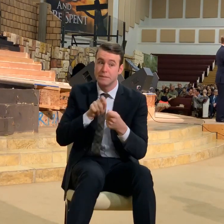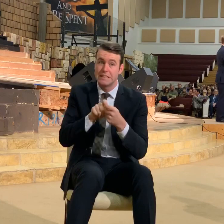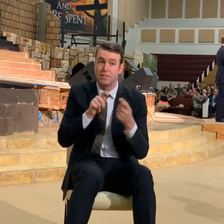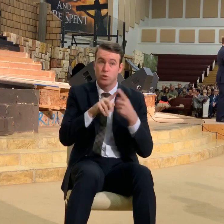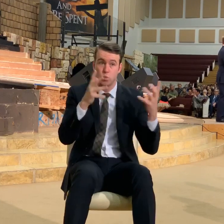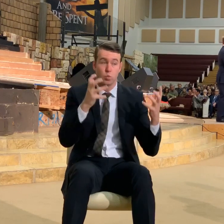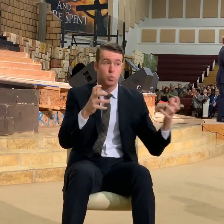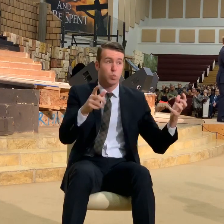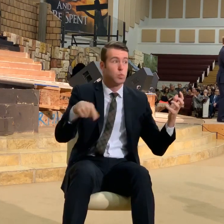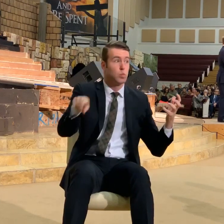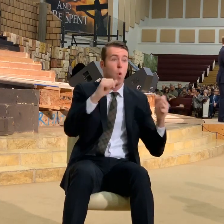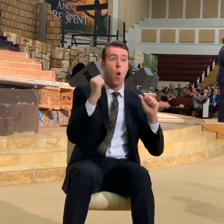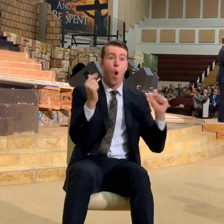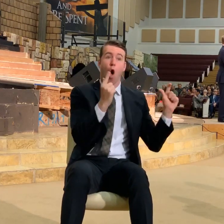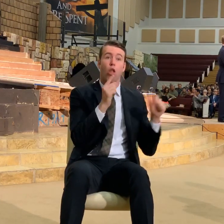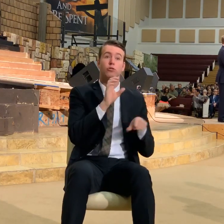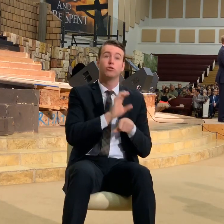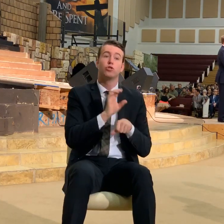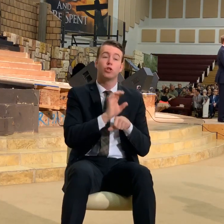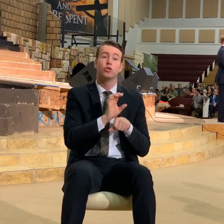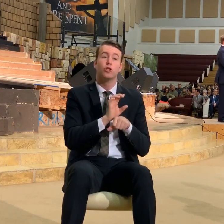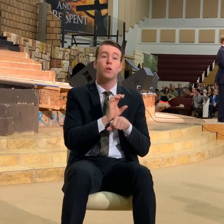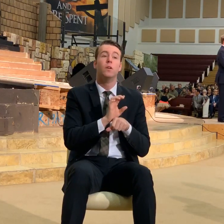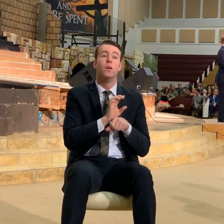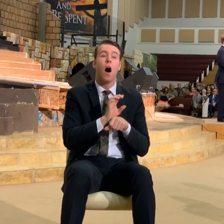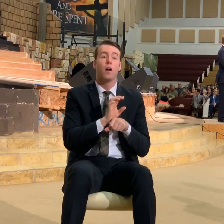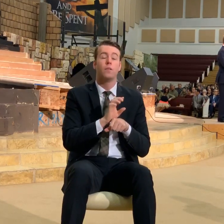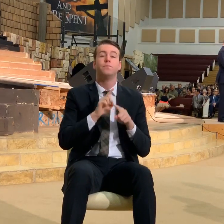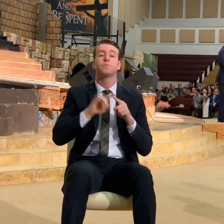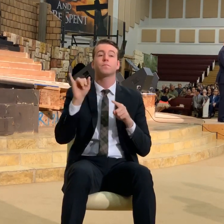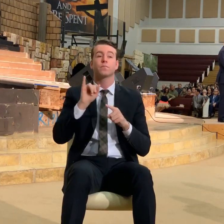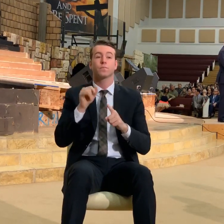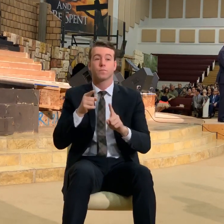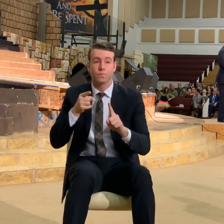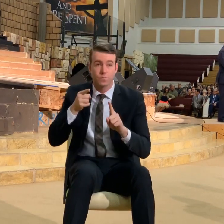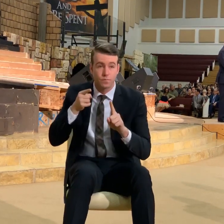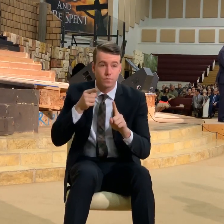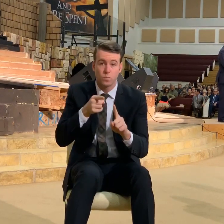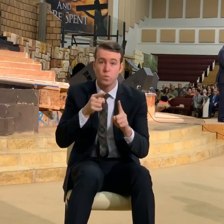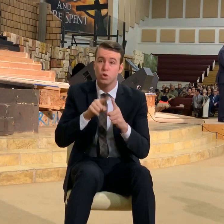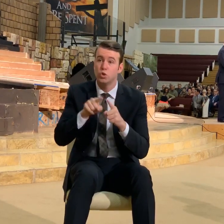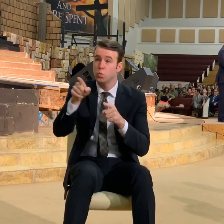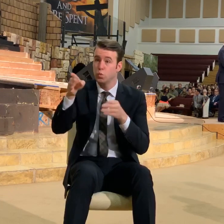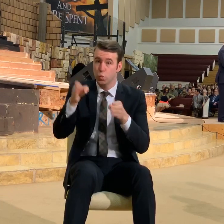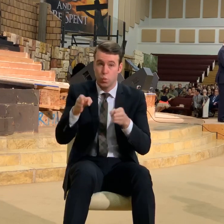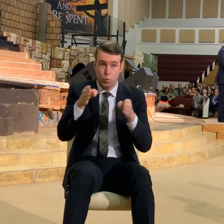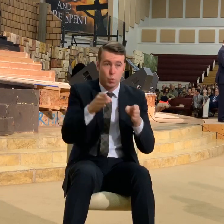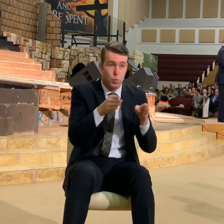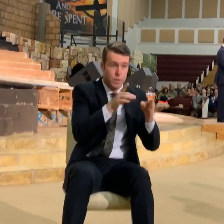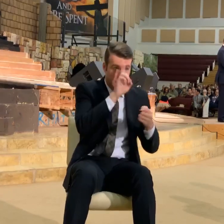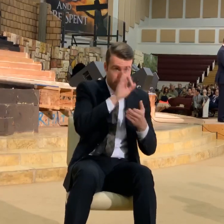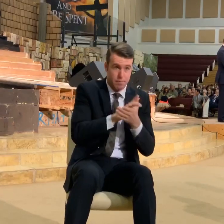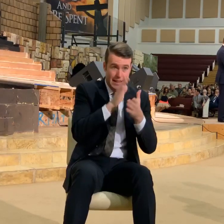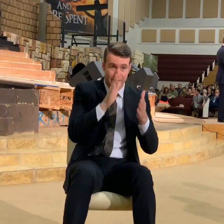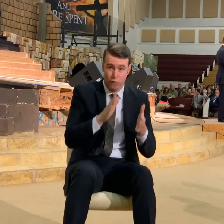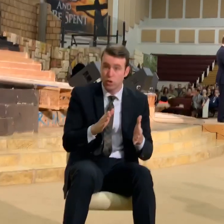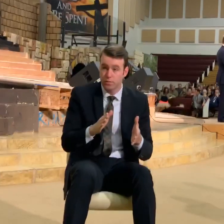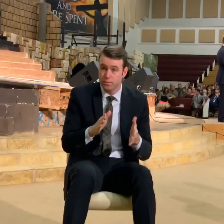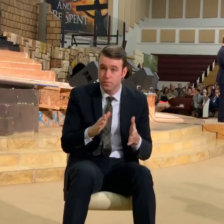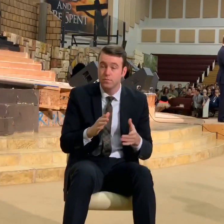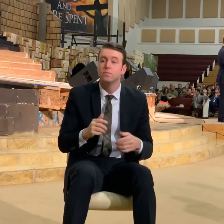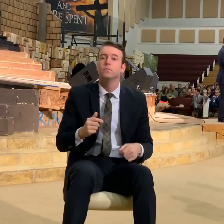body, but it could also be to you as an individual believer. And if I were